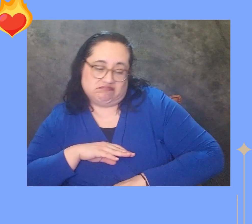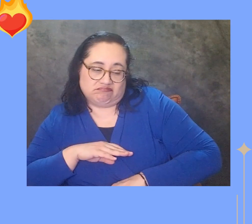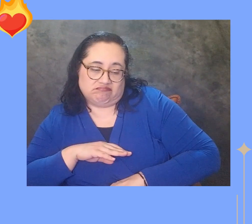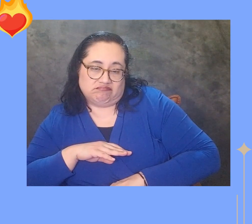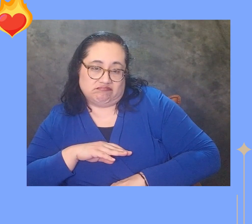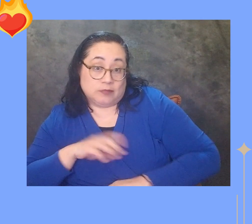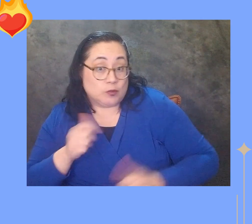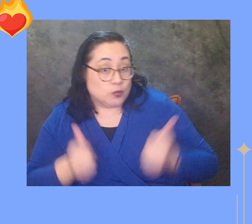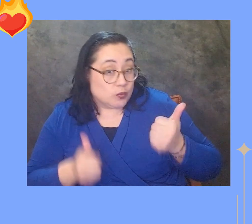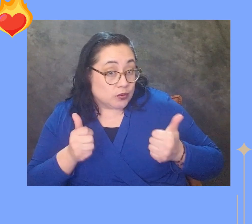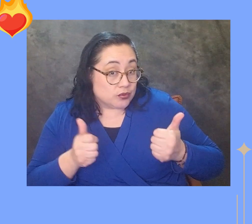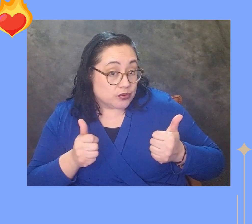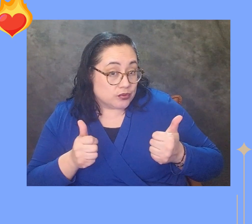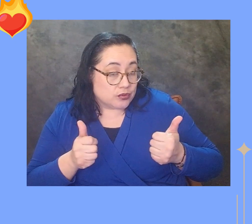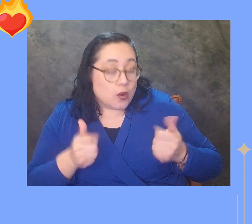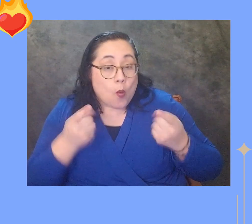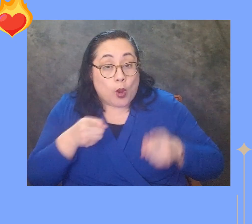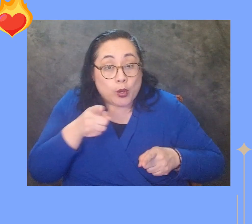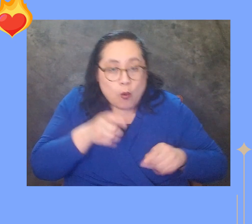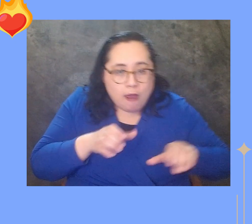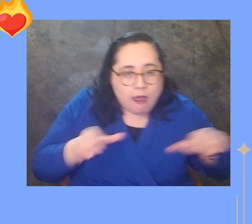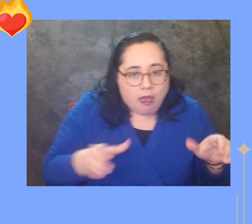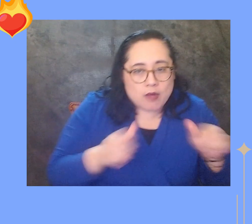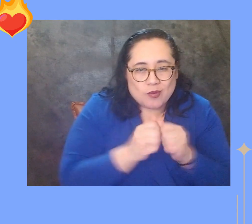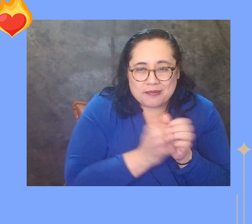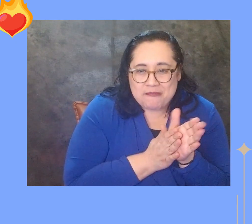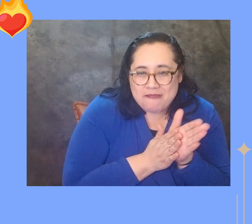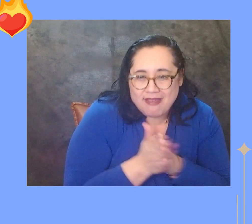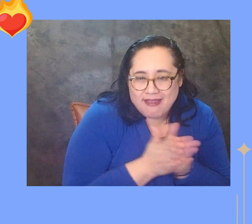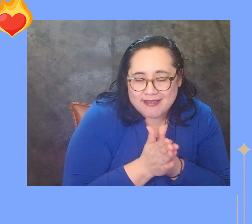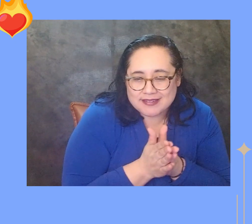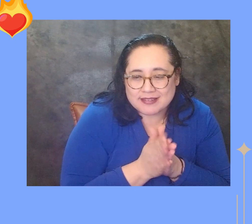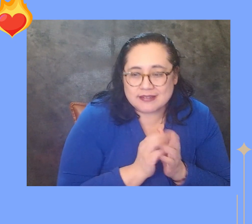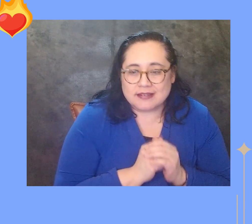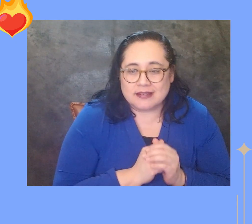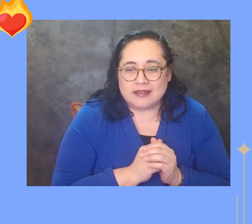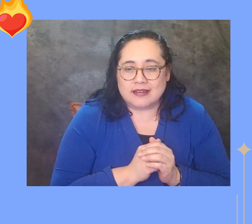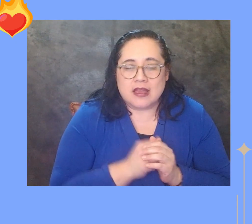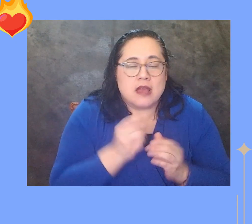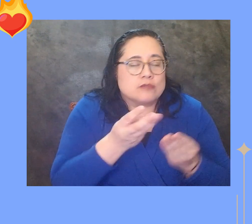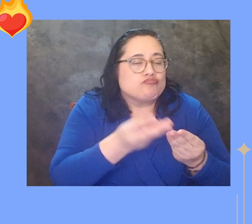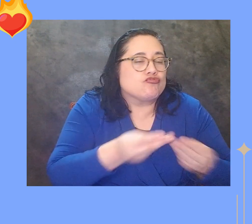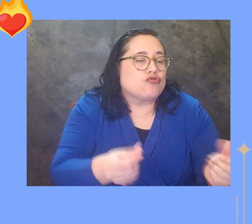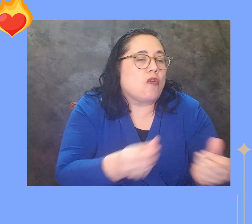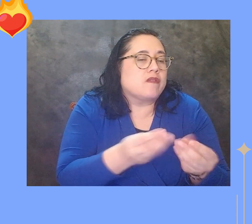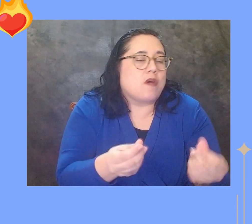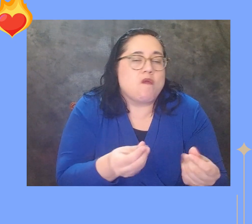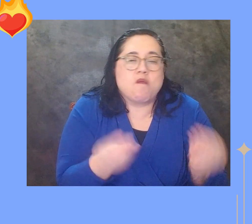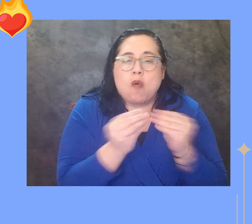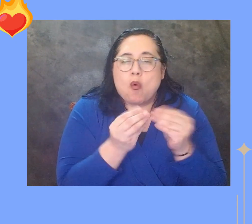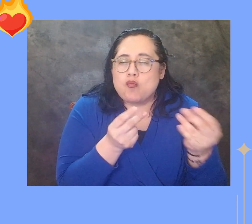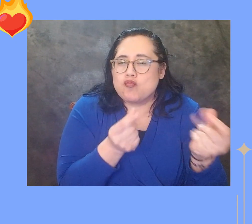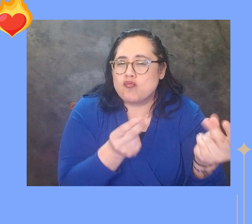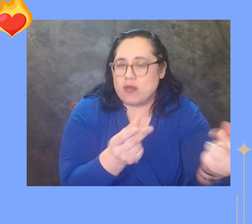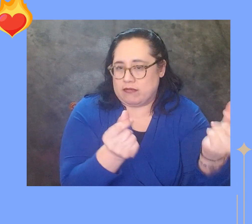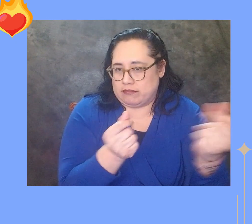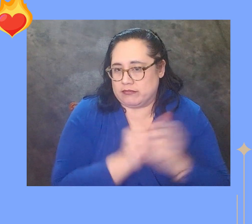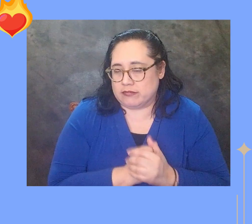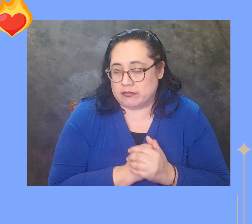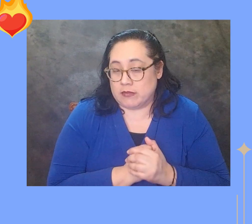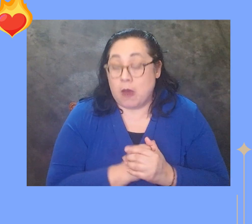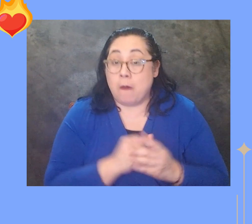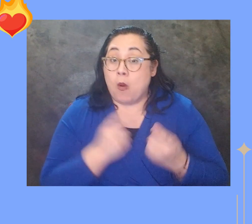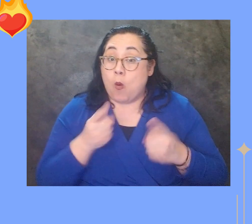with dissatisfaction? When you act with passion, you can solve